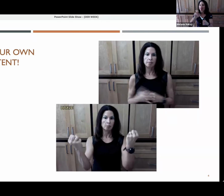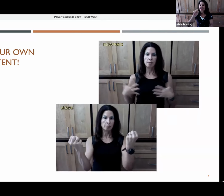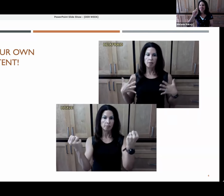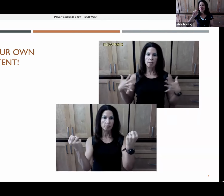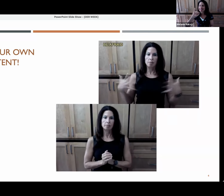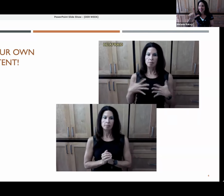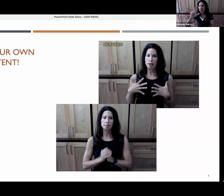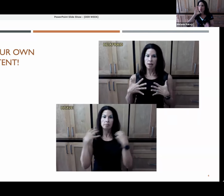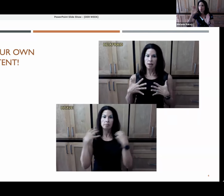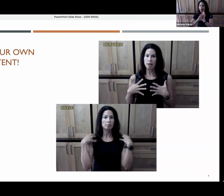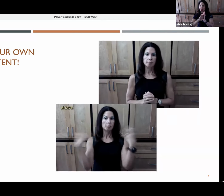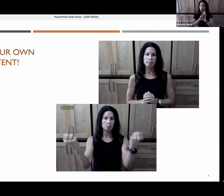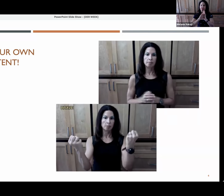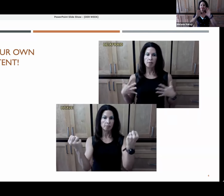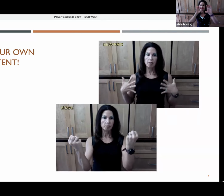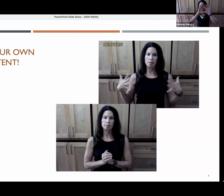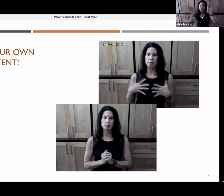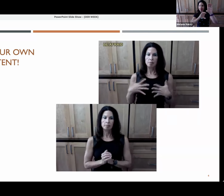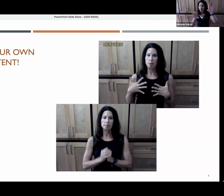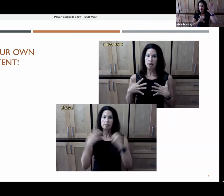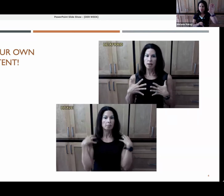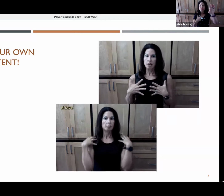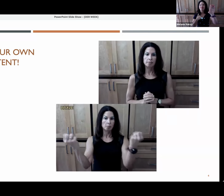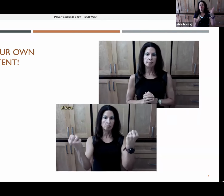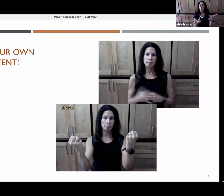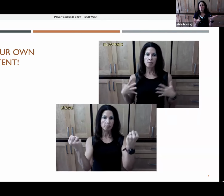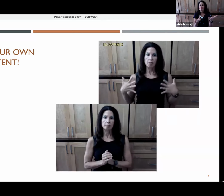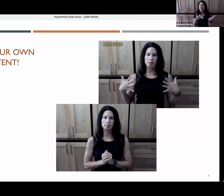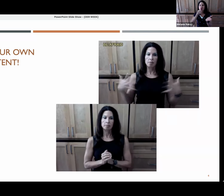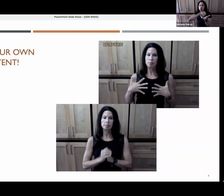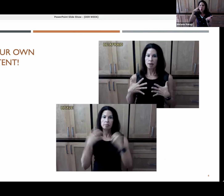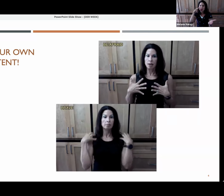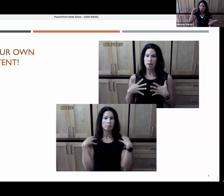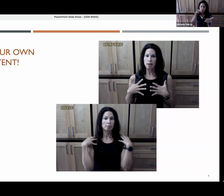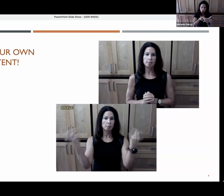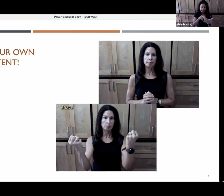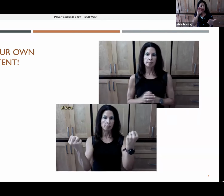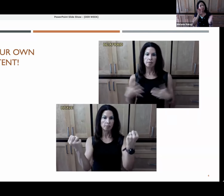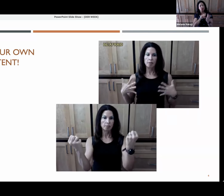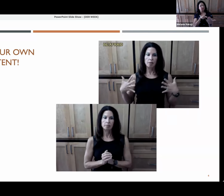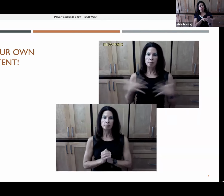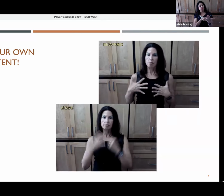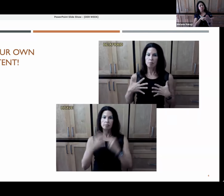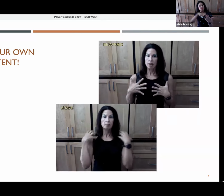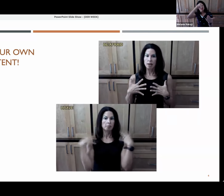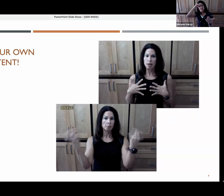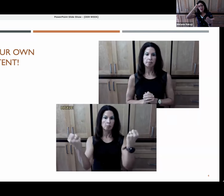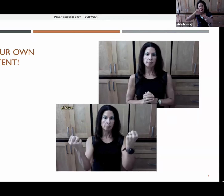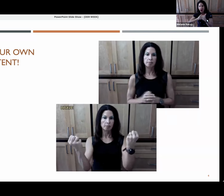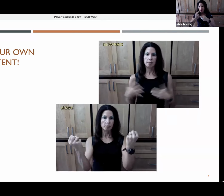And in the book, they have still pictures, what's called still pictures. And so students can look at the pictures,